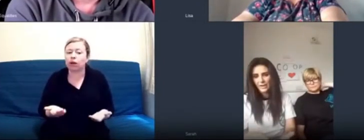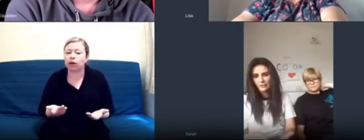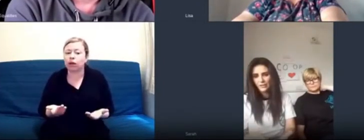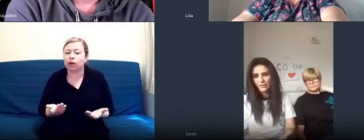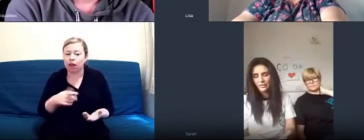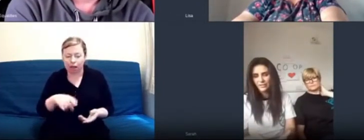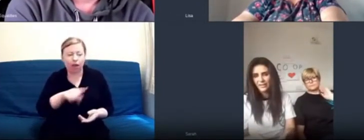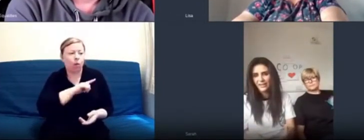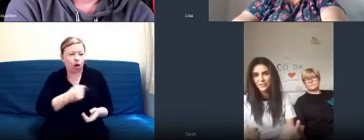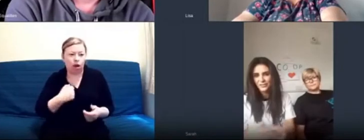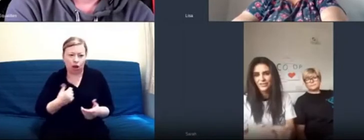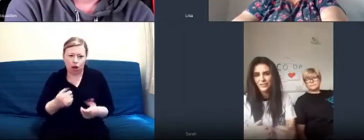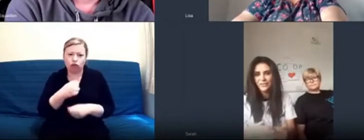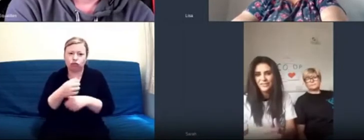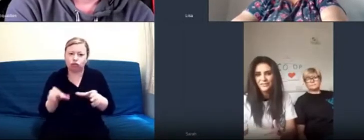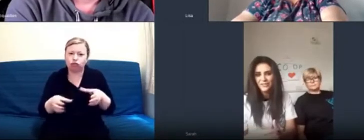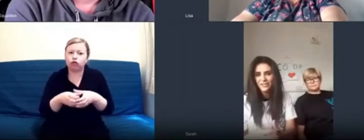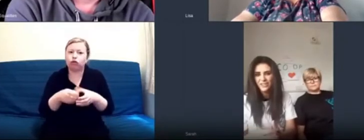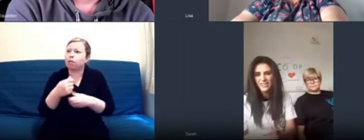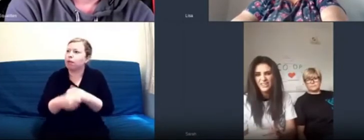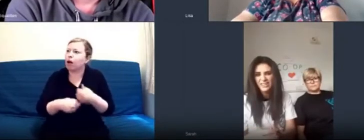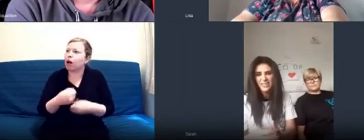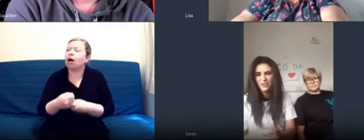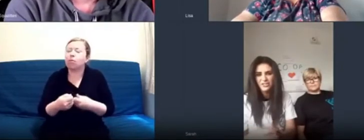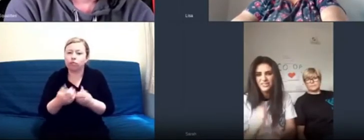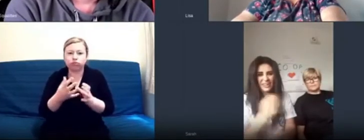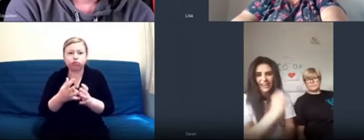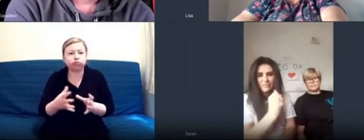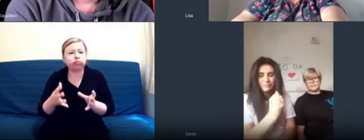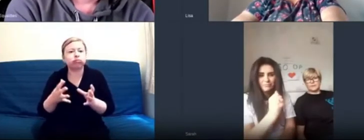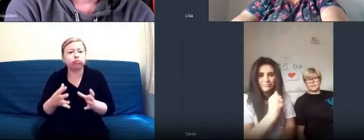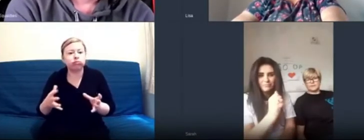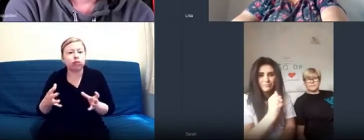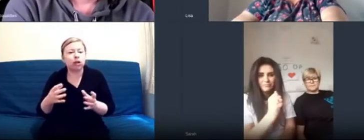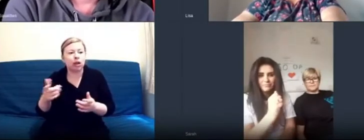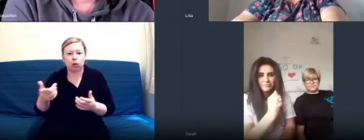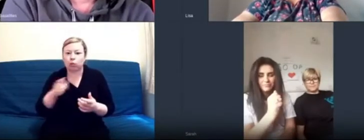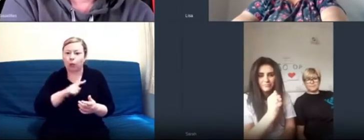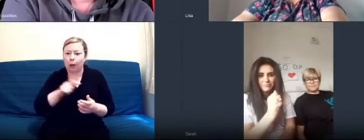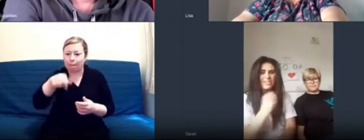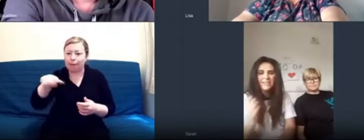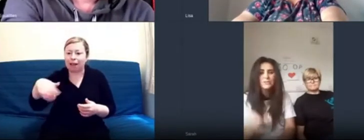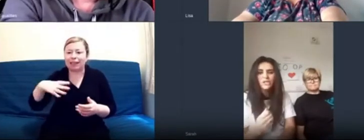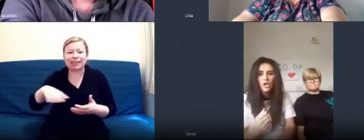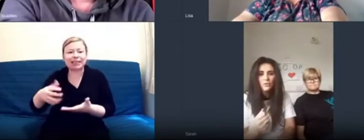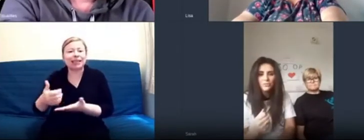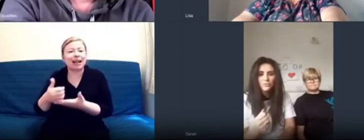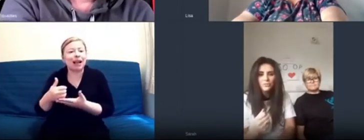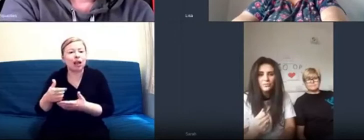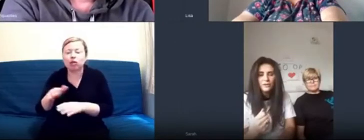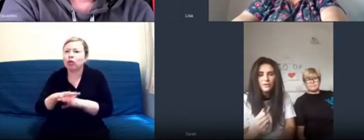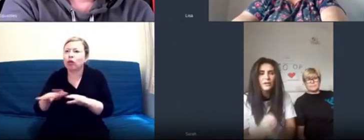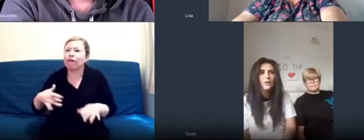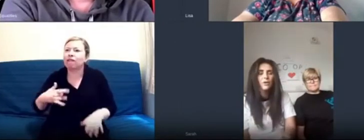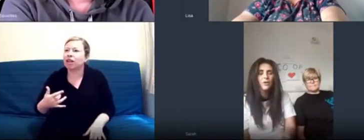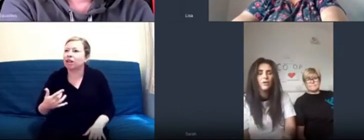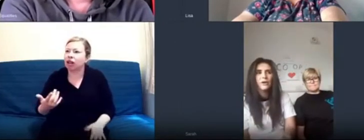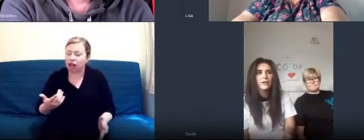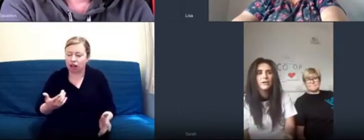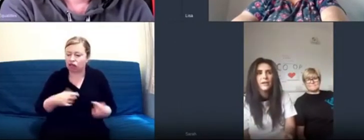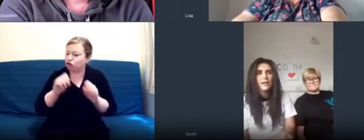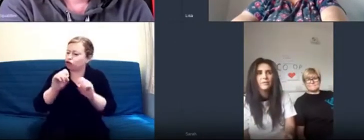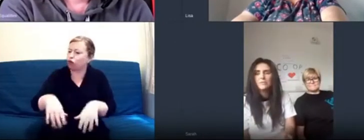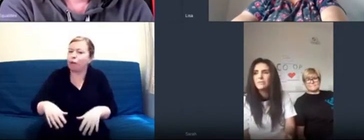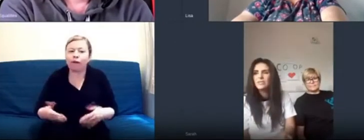group thrived, that they actually felt that they were an individual and not just a ticket. Mm-hmm. Or a time slot, mm-hmm.